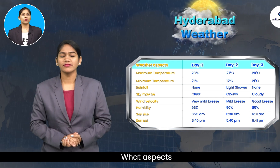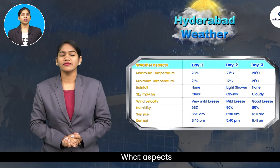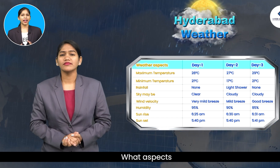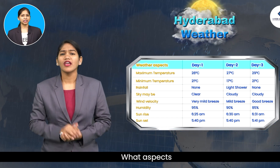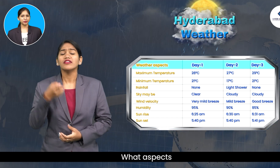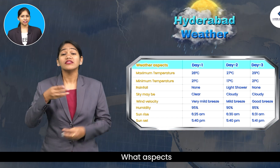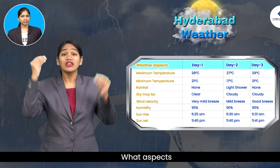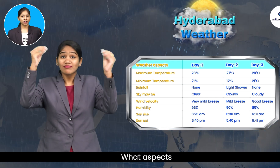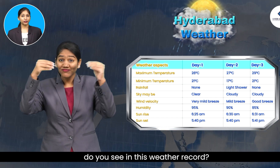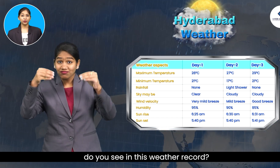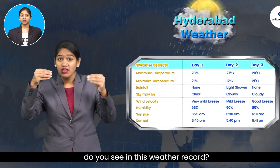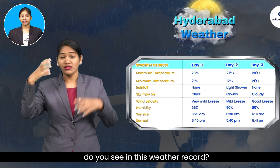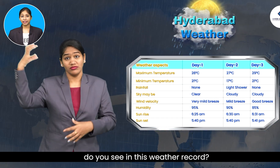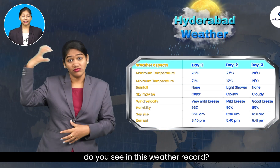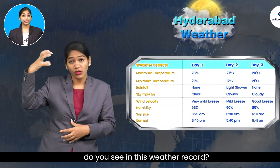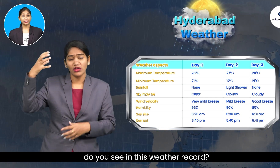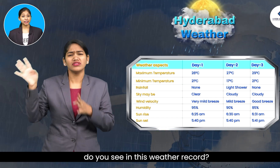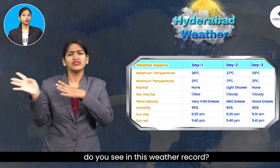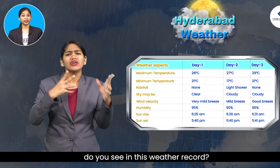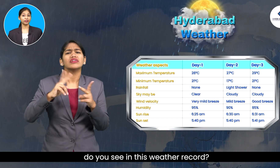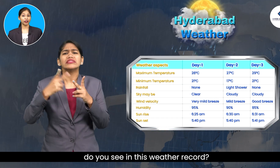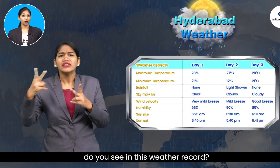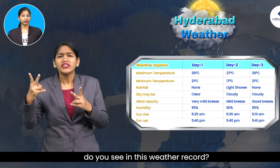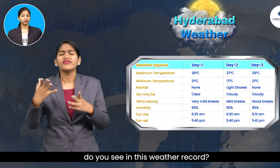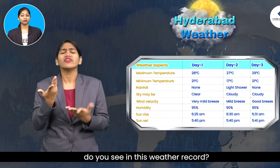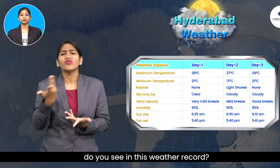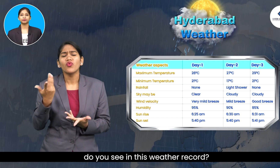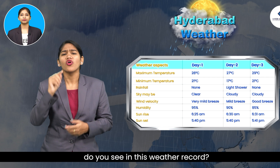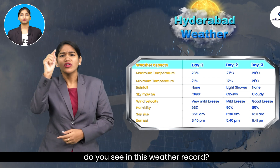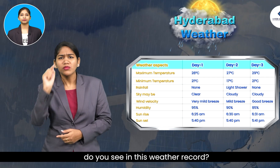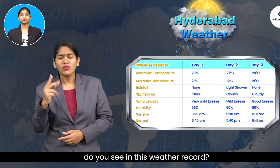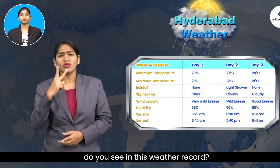What aspects do you see in this weather record?